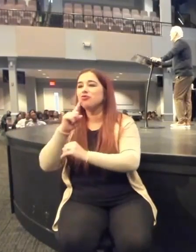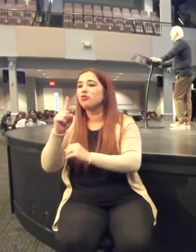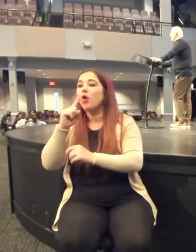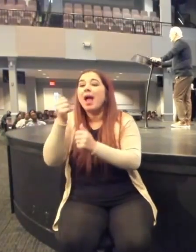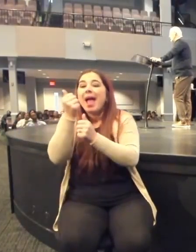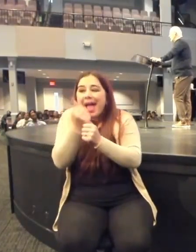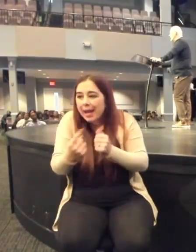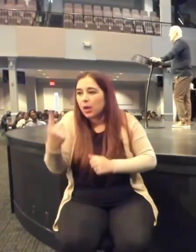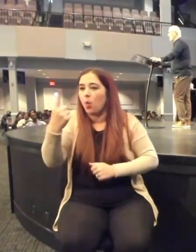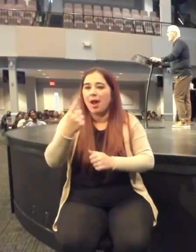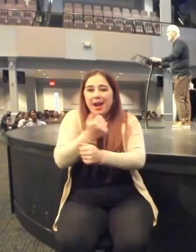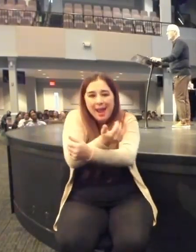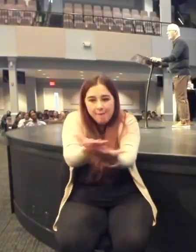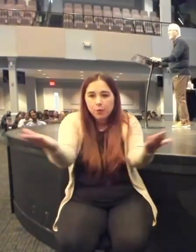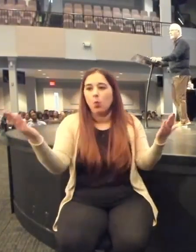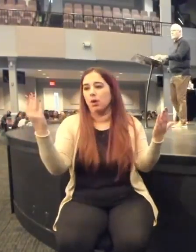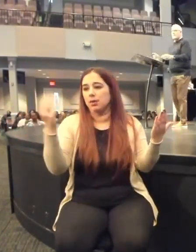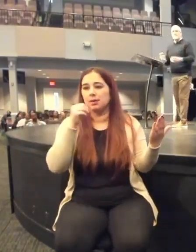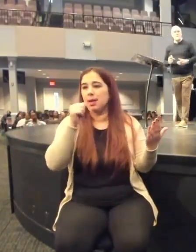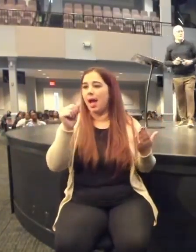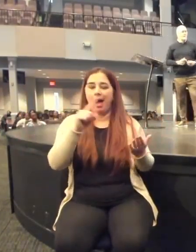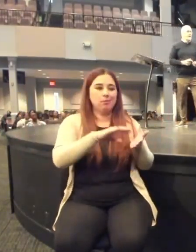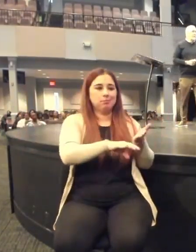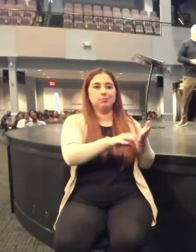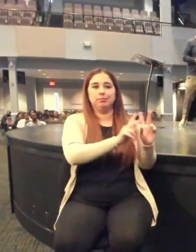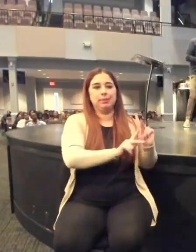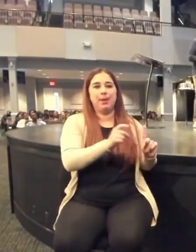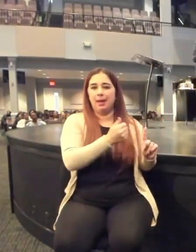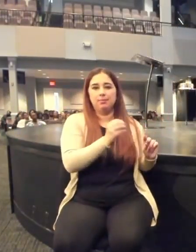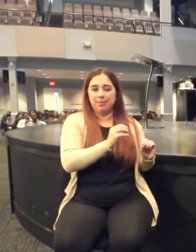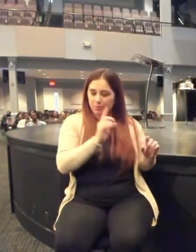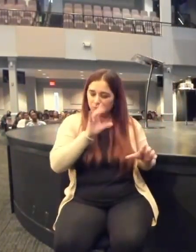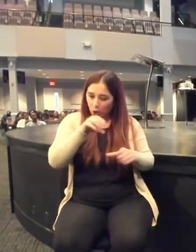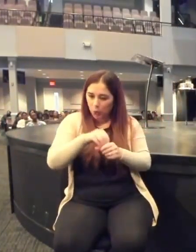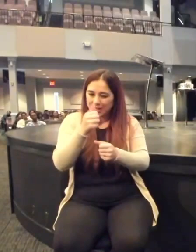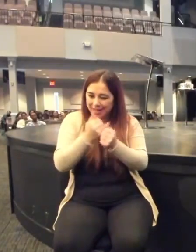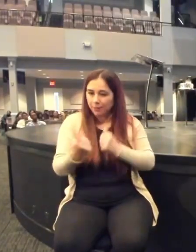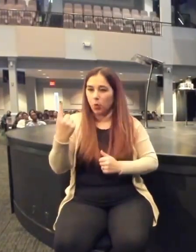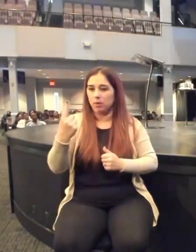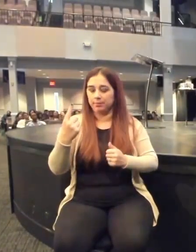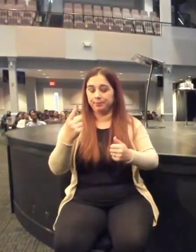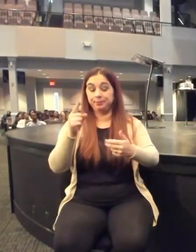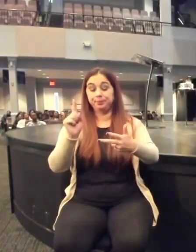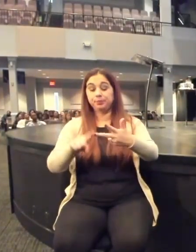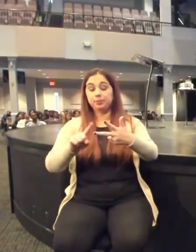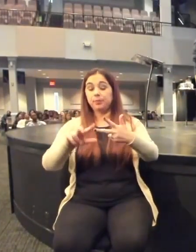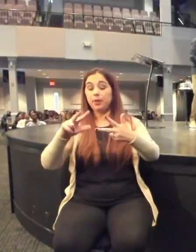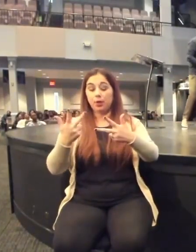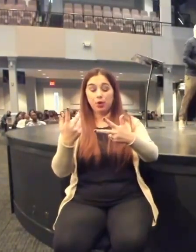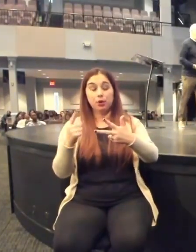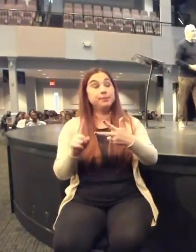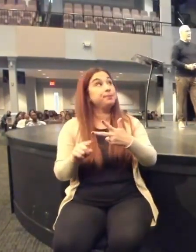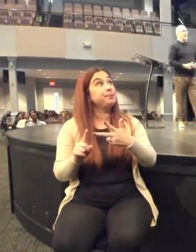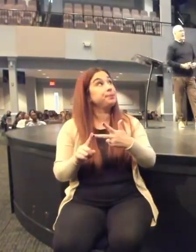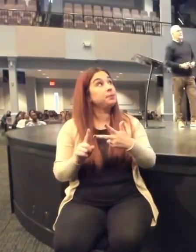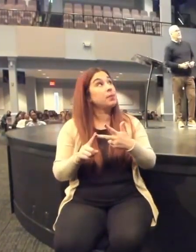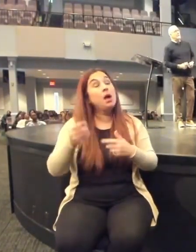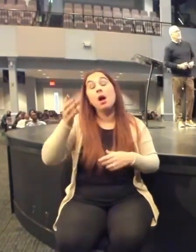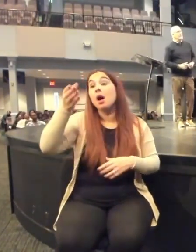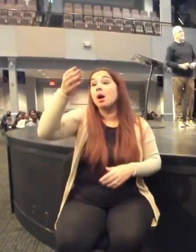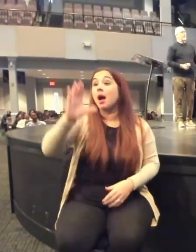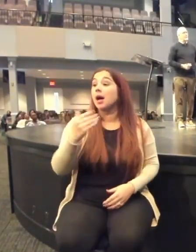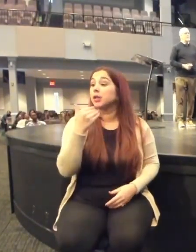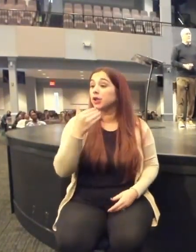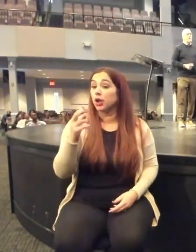to everyone. Here's the third thing I want you to see today. Help is here. God's